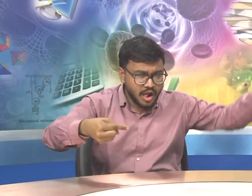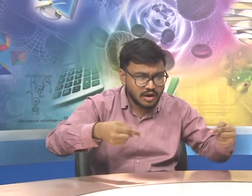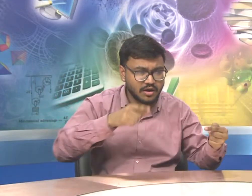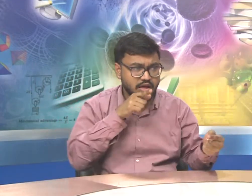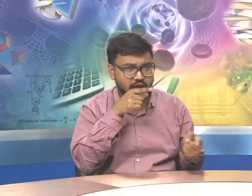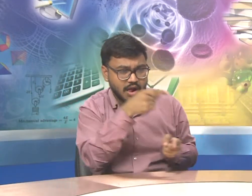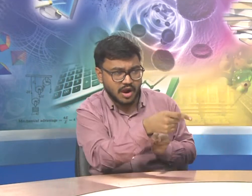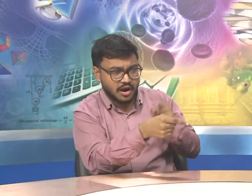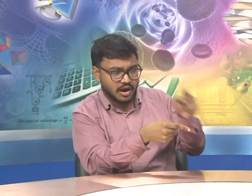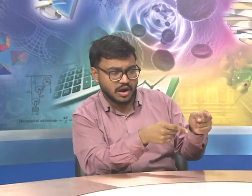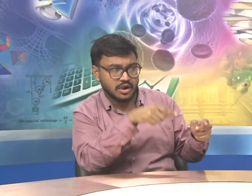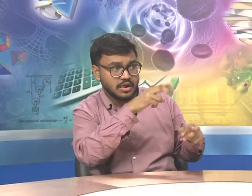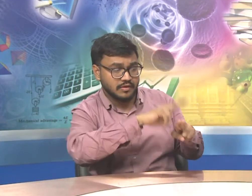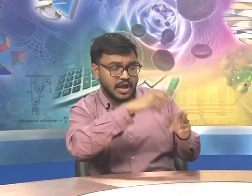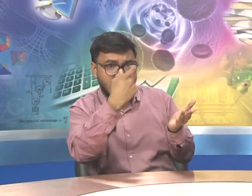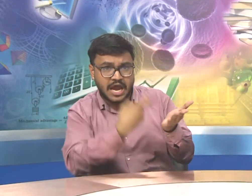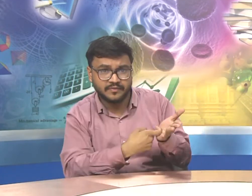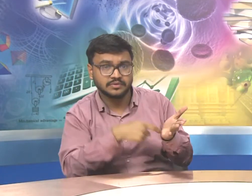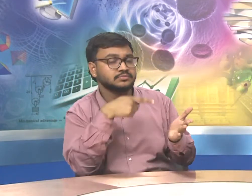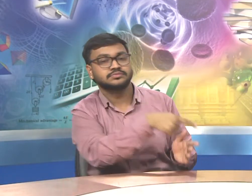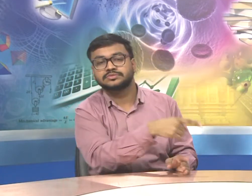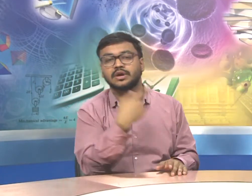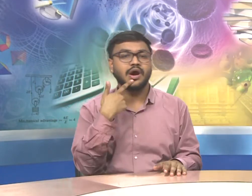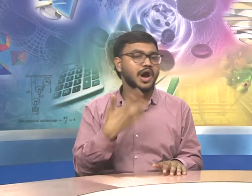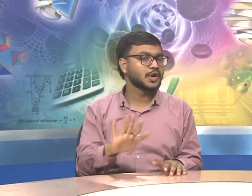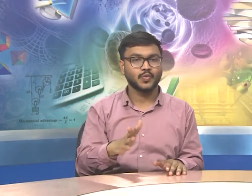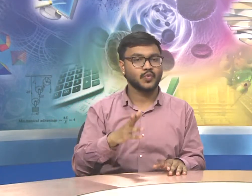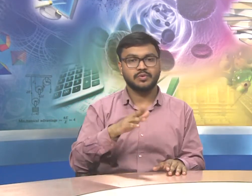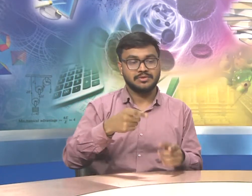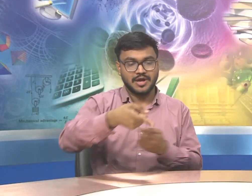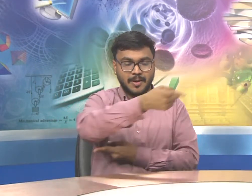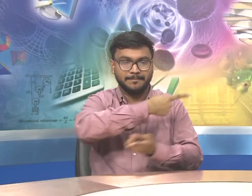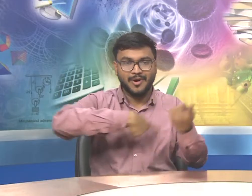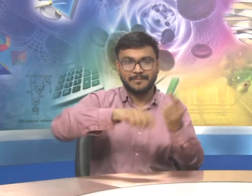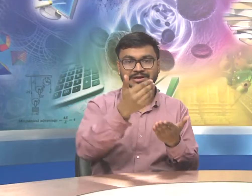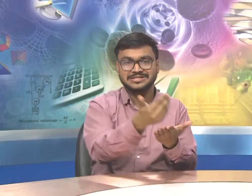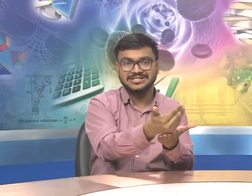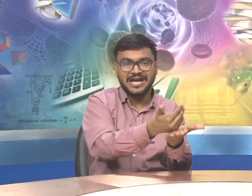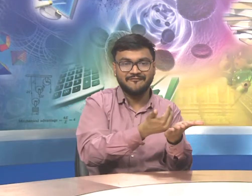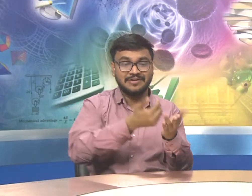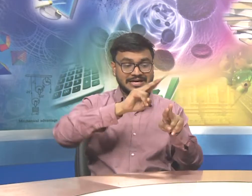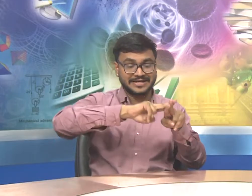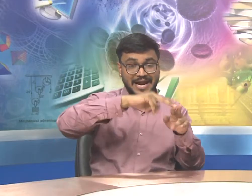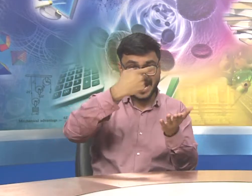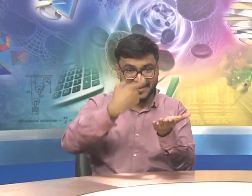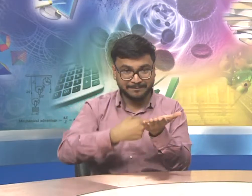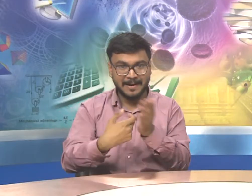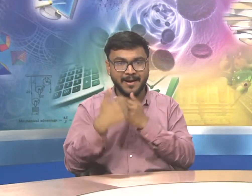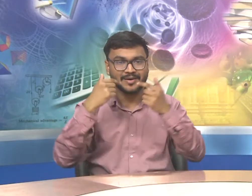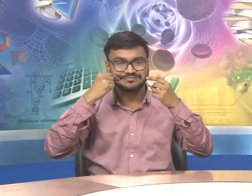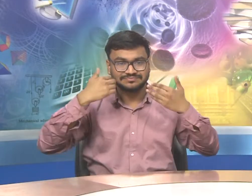the court may direction issue for compliance with the